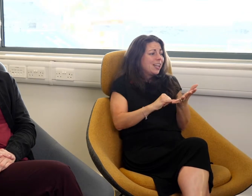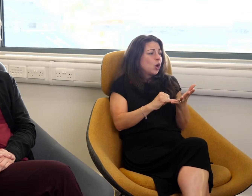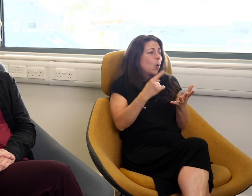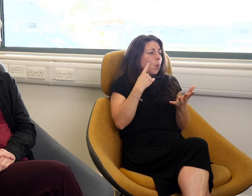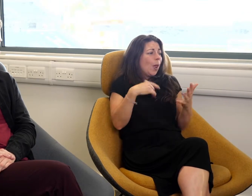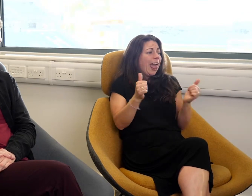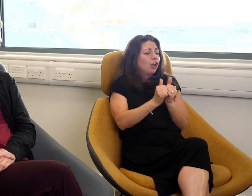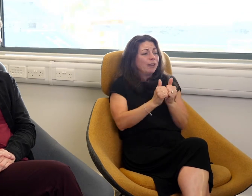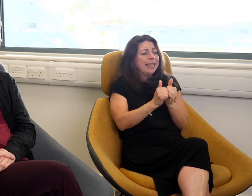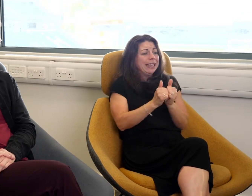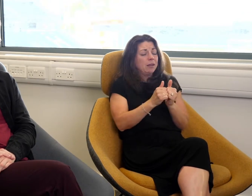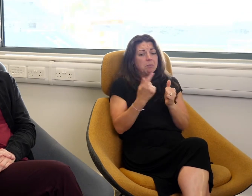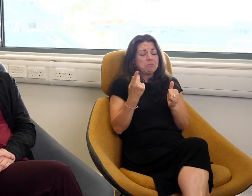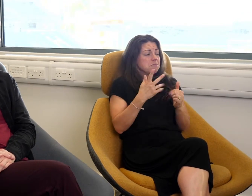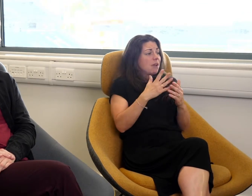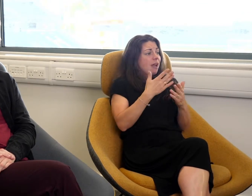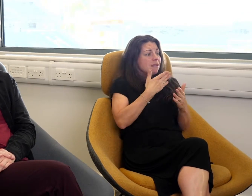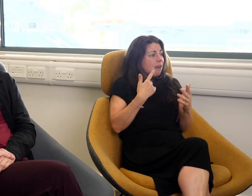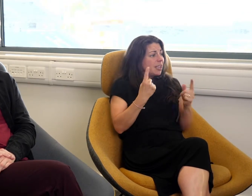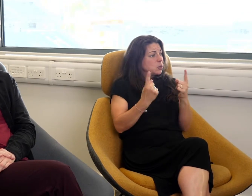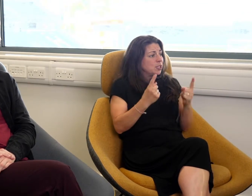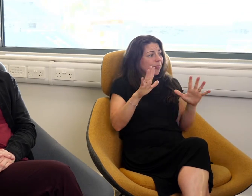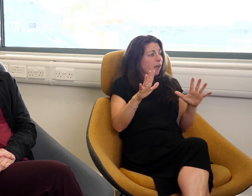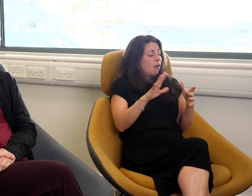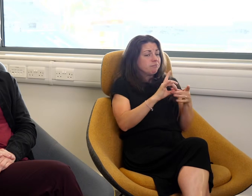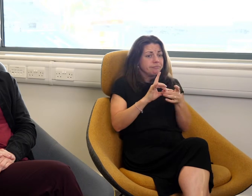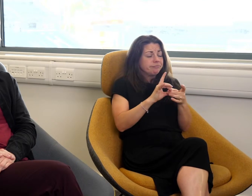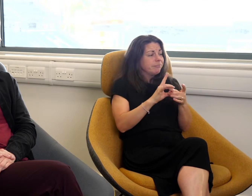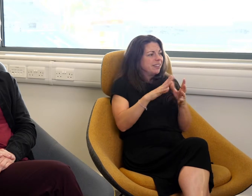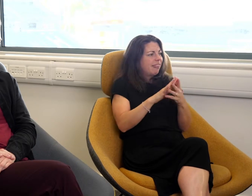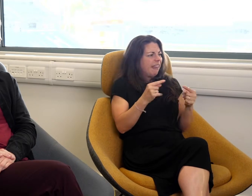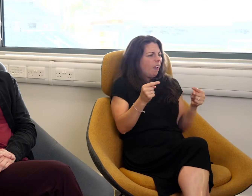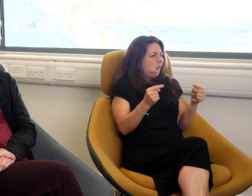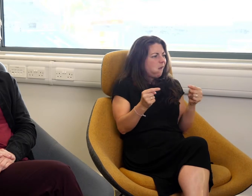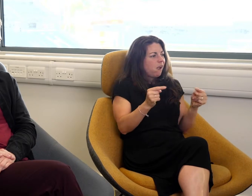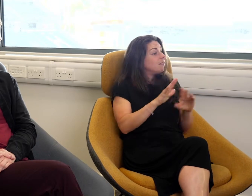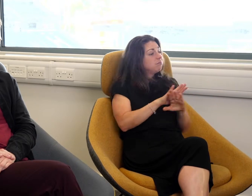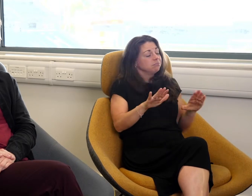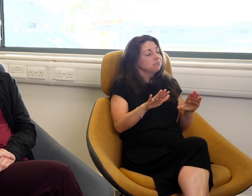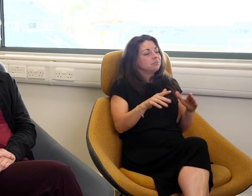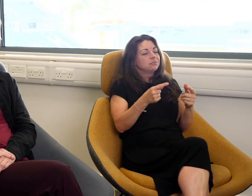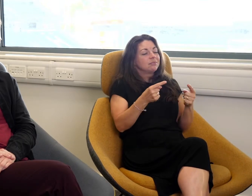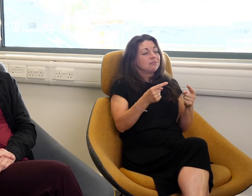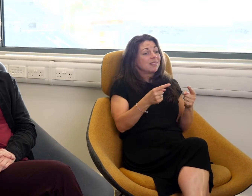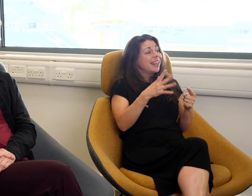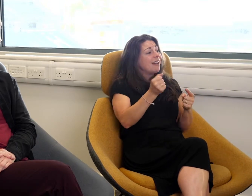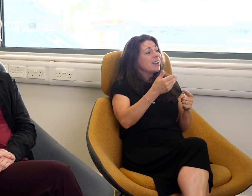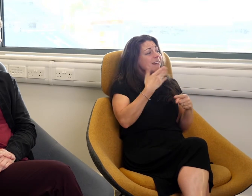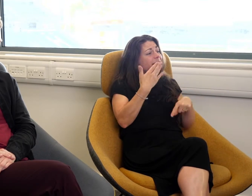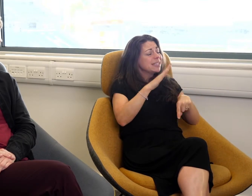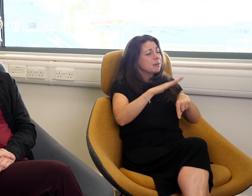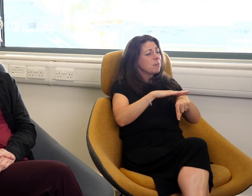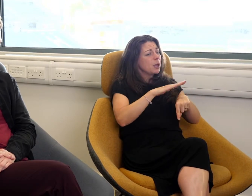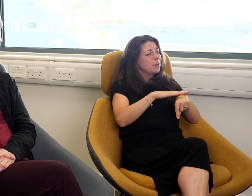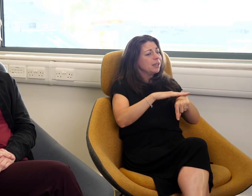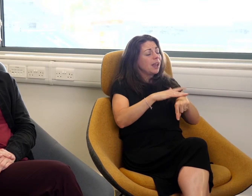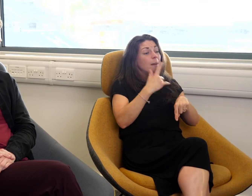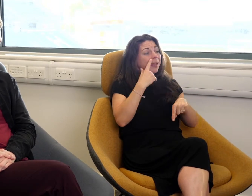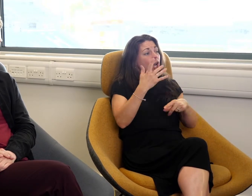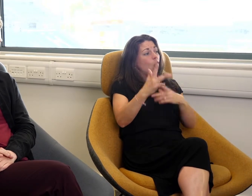unpleasantness at all. Everyone got on. It was actually a really nice moment where I was getting some sort of abuse online, and he messaged me to